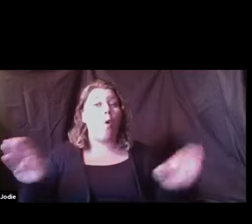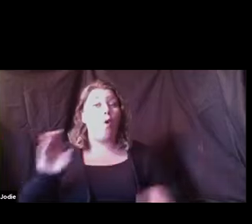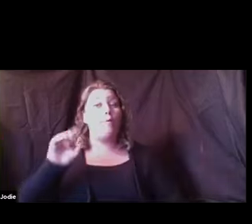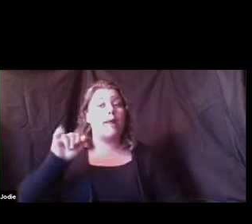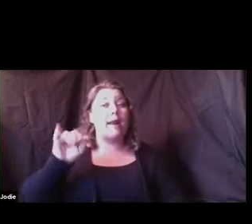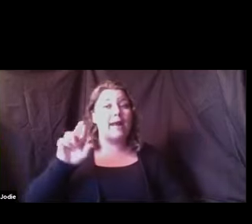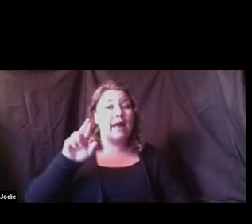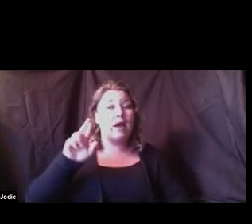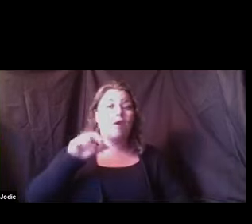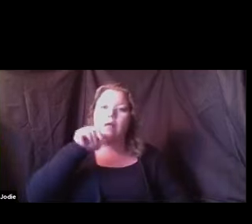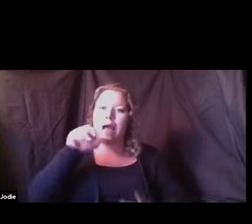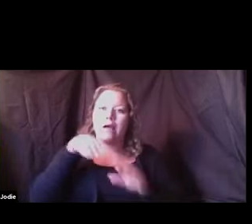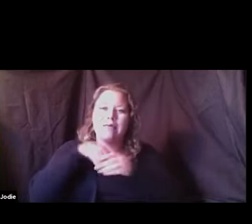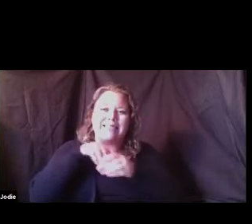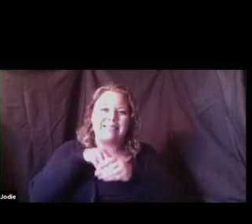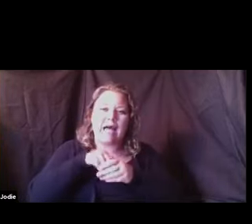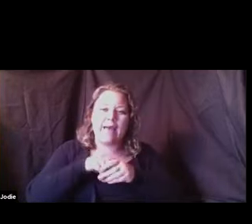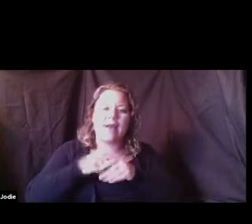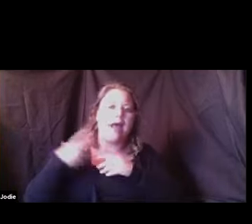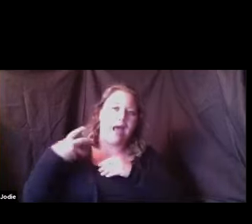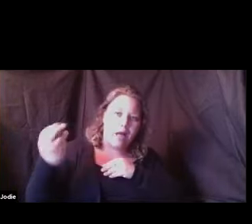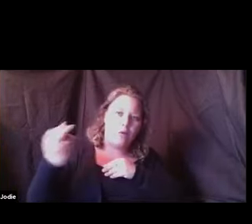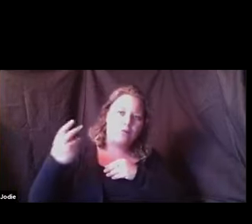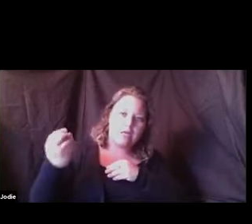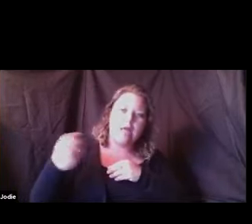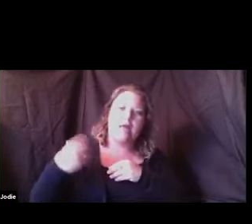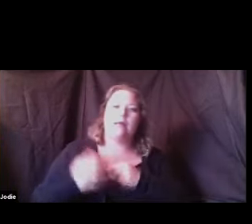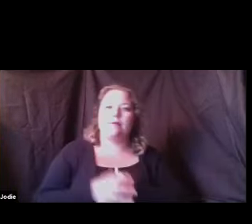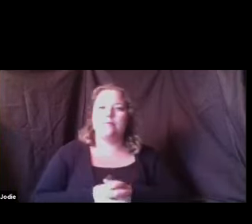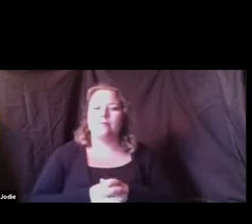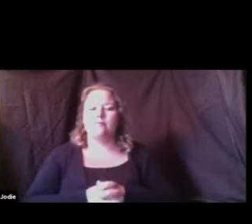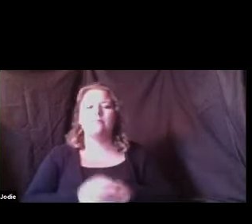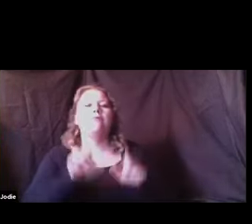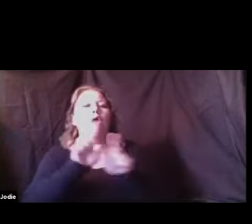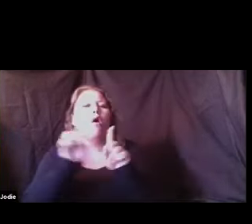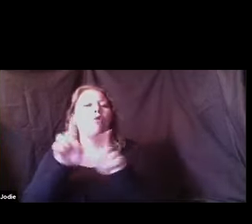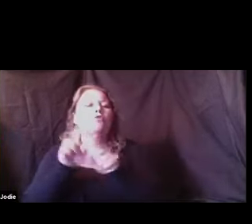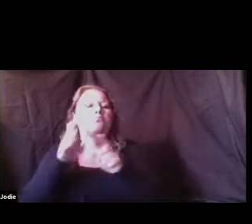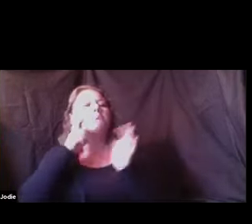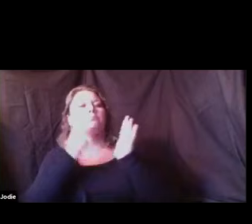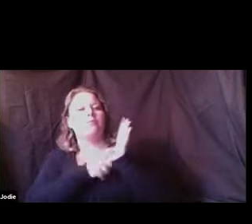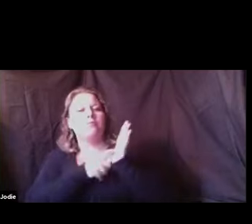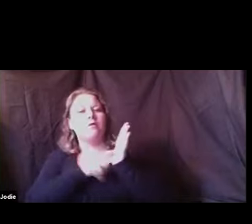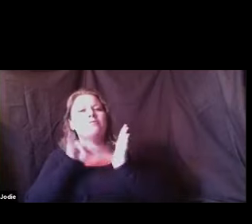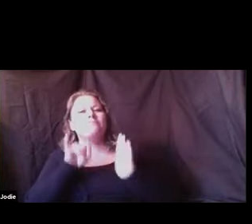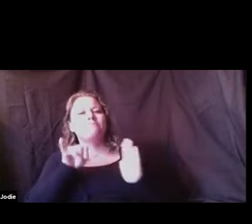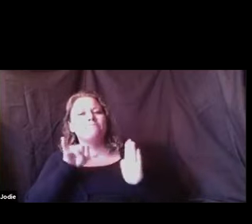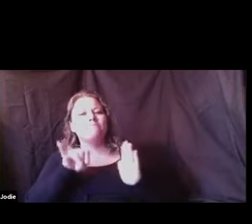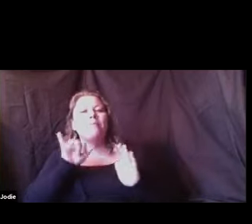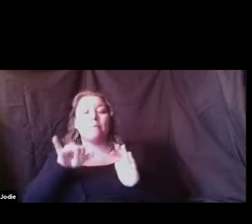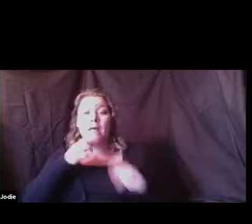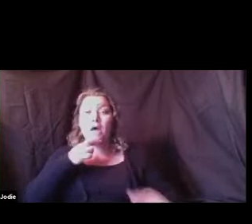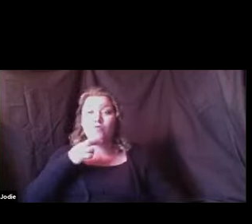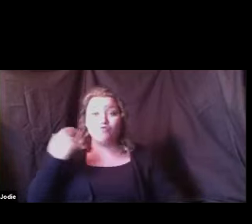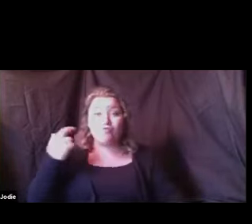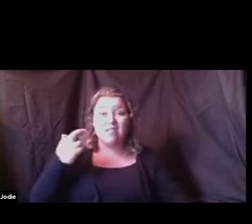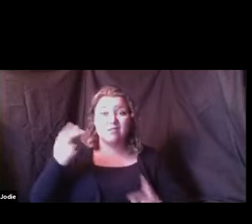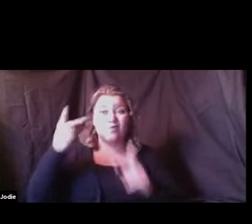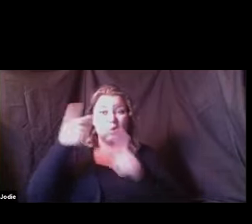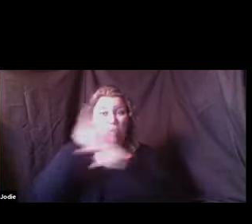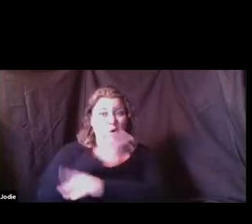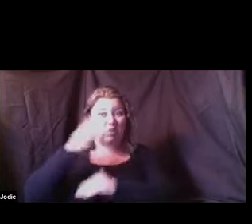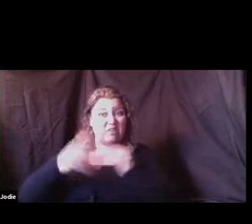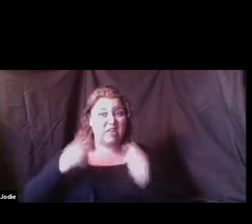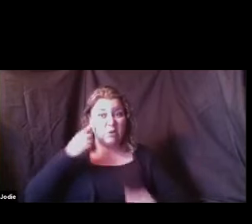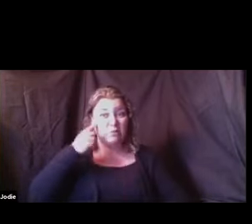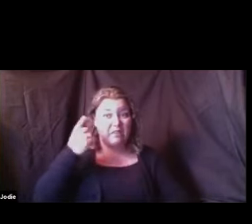an enclosed space. And just recognizing that the risk level may be higher than you realize,